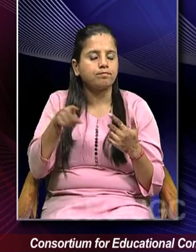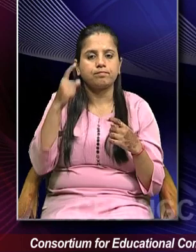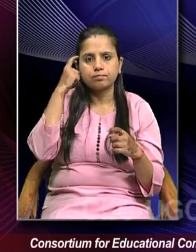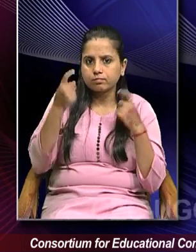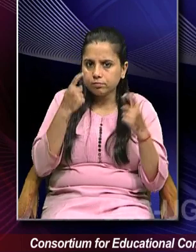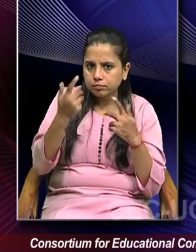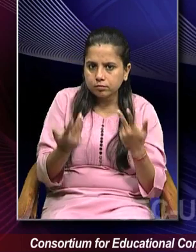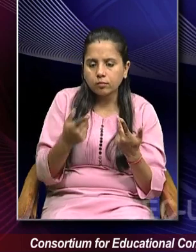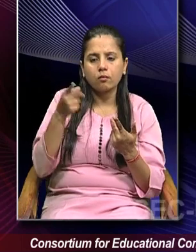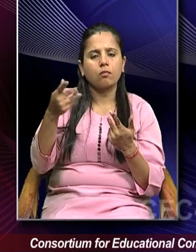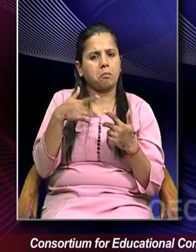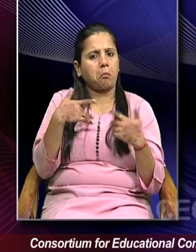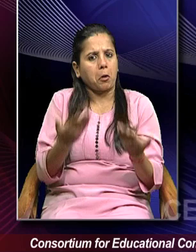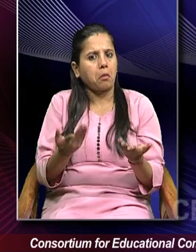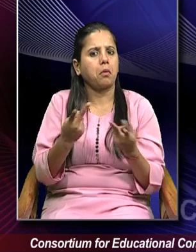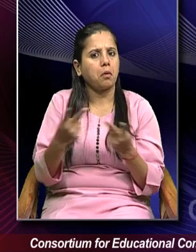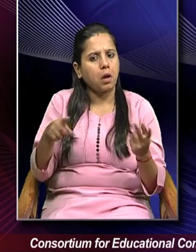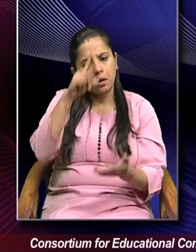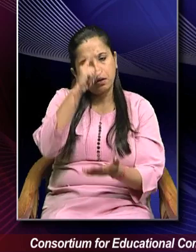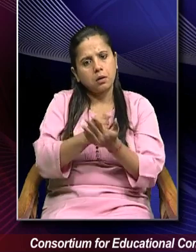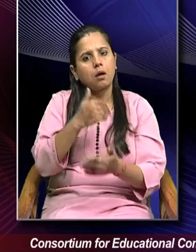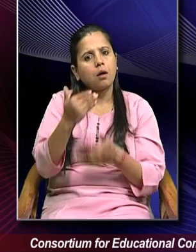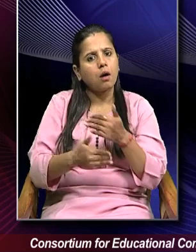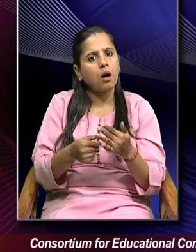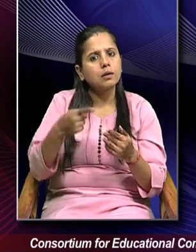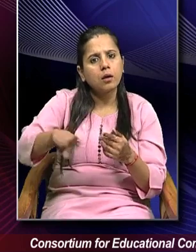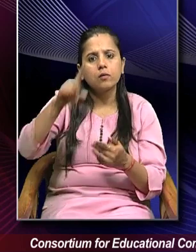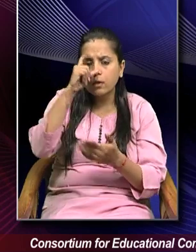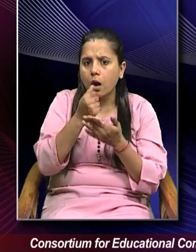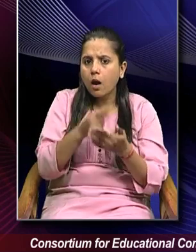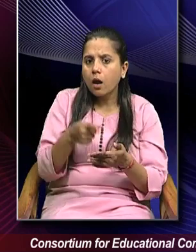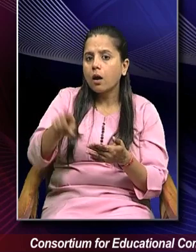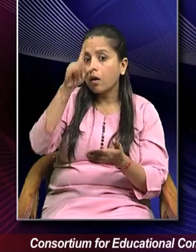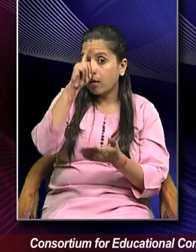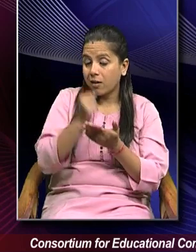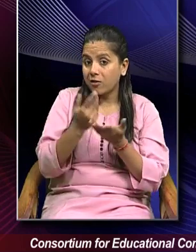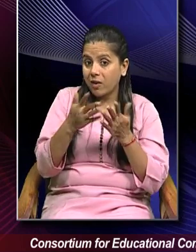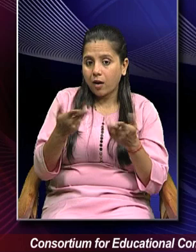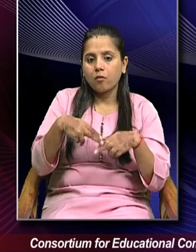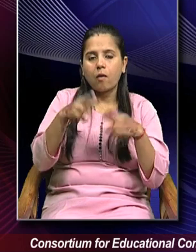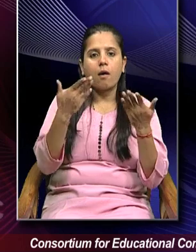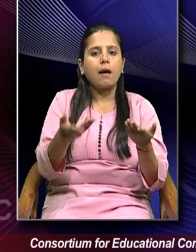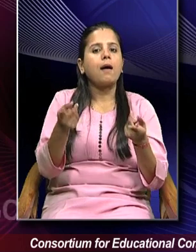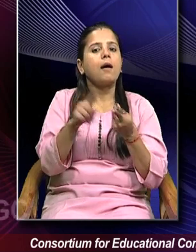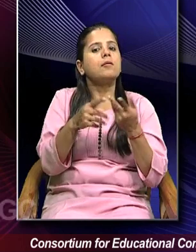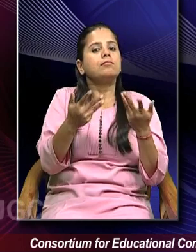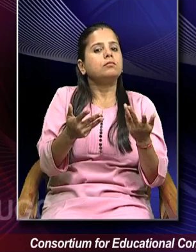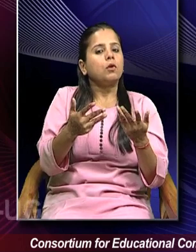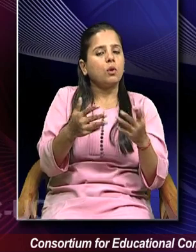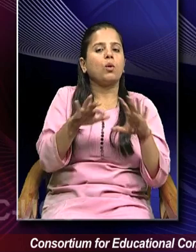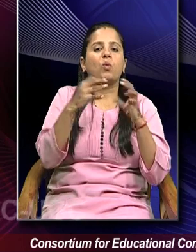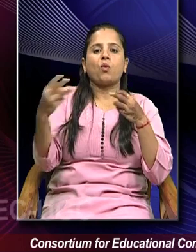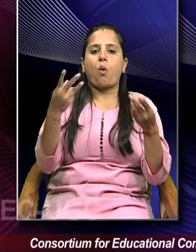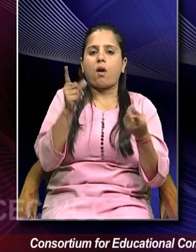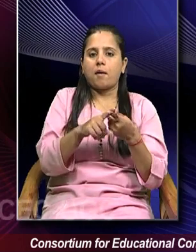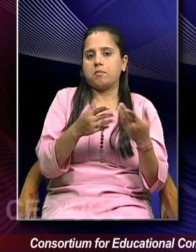understanding, they were deliberately taking decisions, and those decisions, they finally led to the First